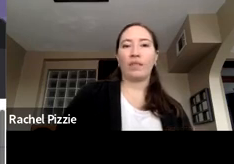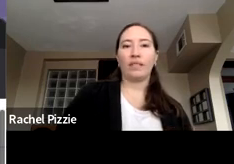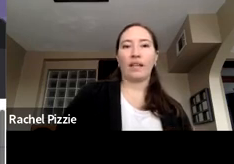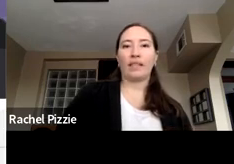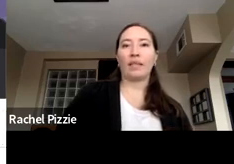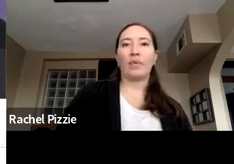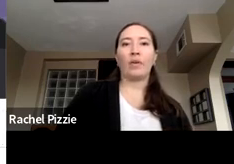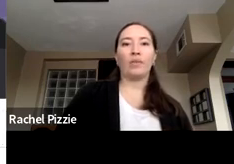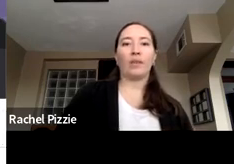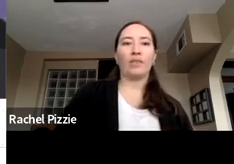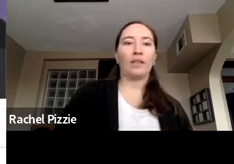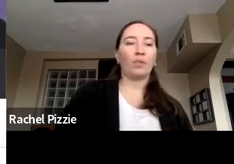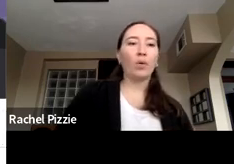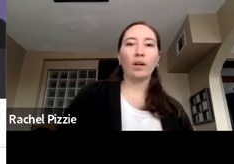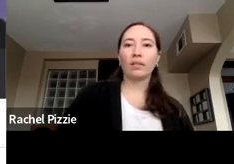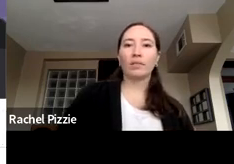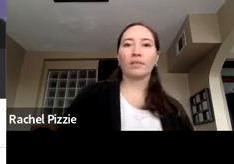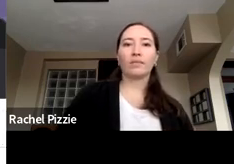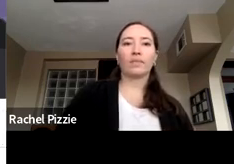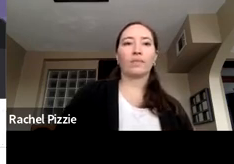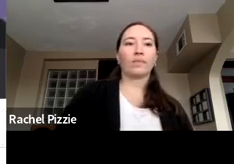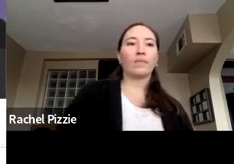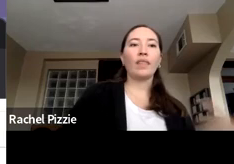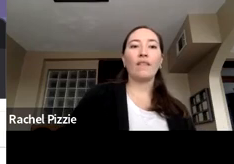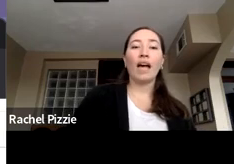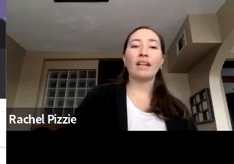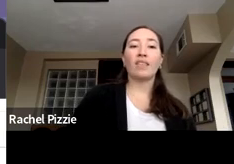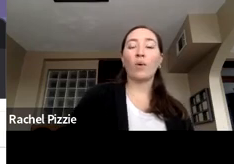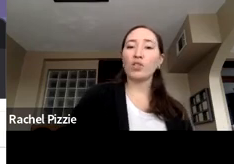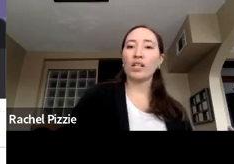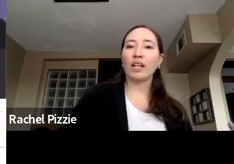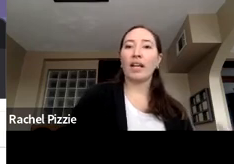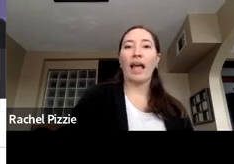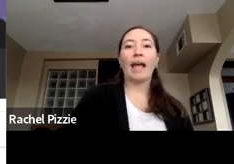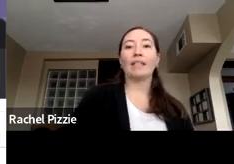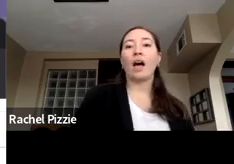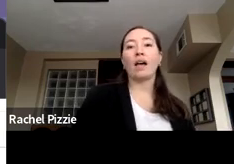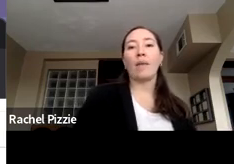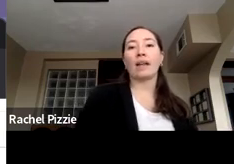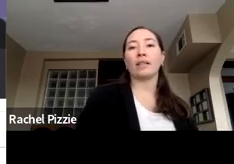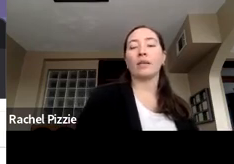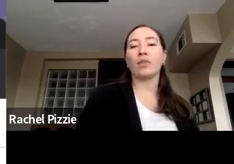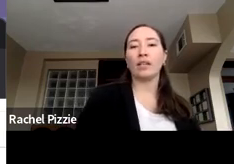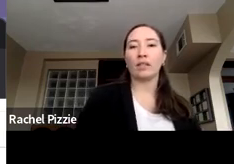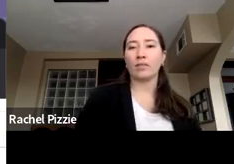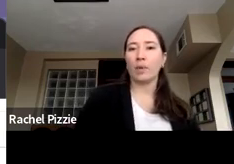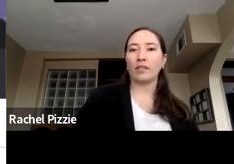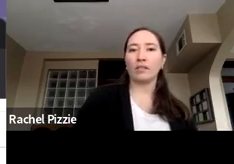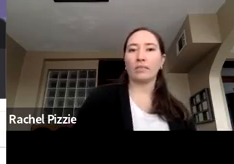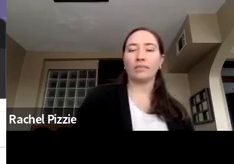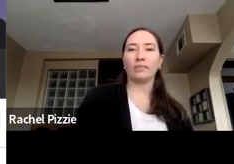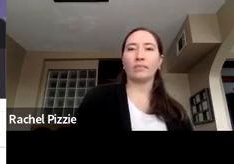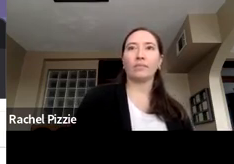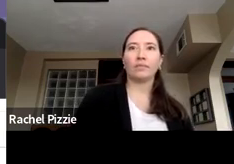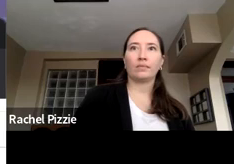So this is an example of a data report. Added the question, and it's automatically summarized the